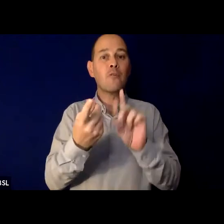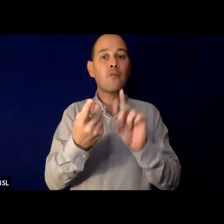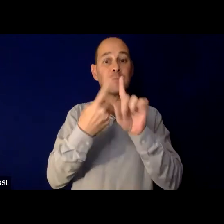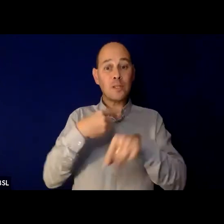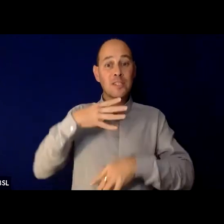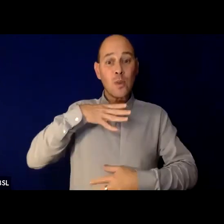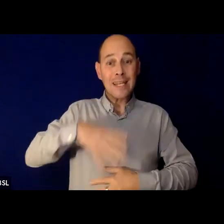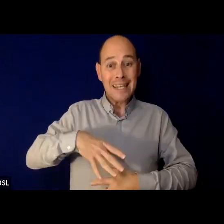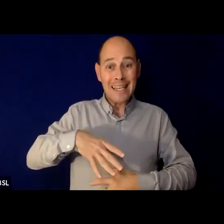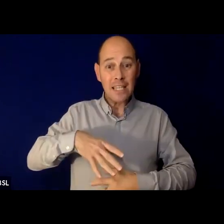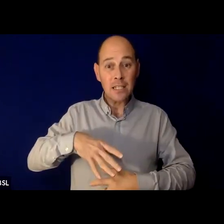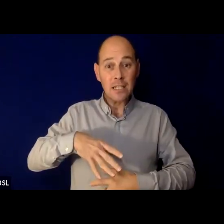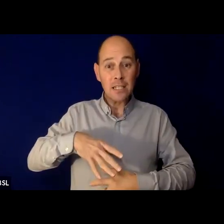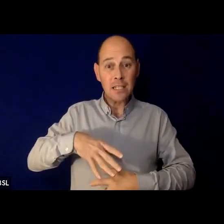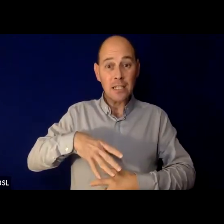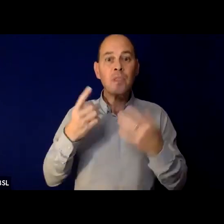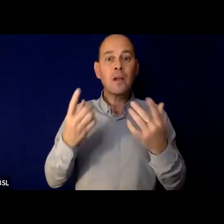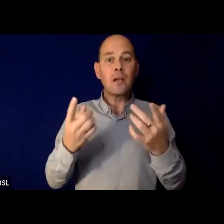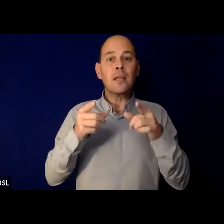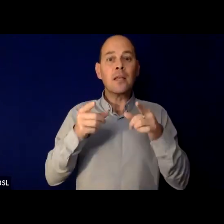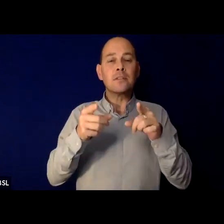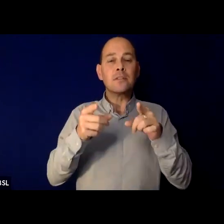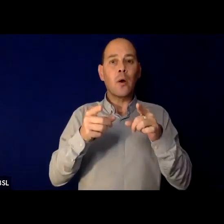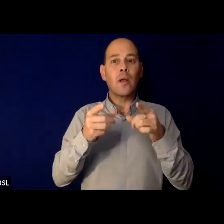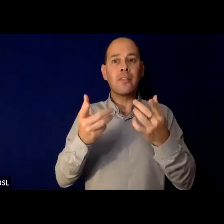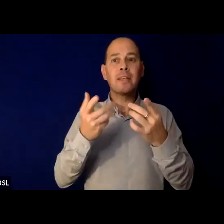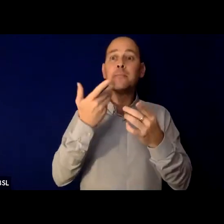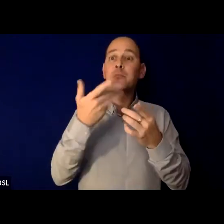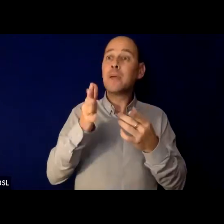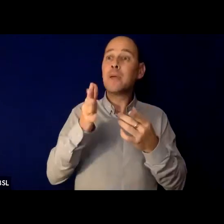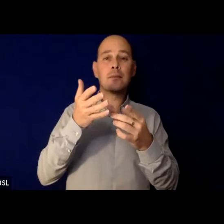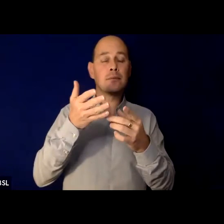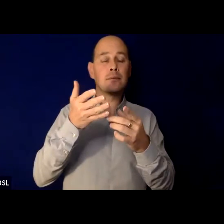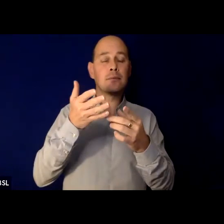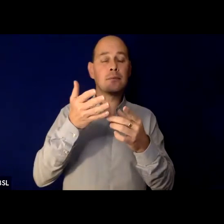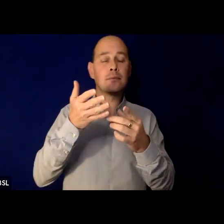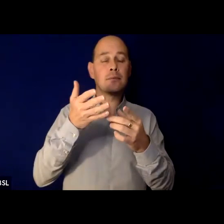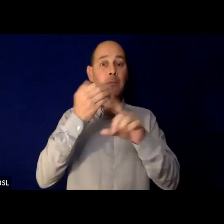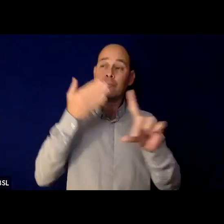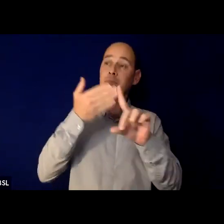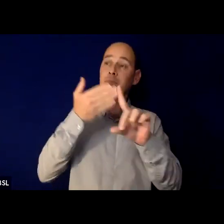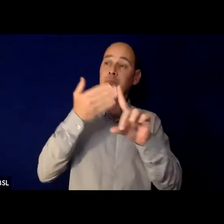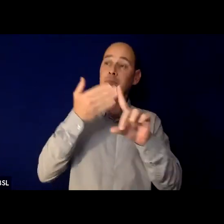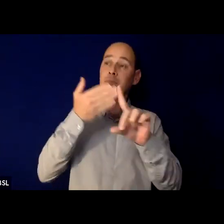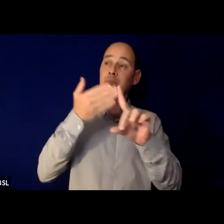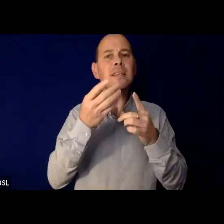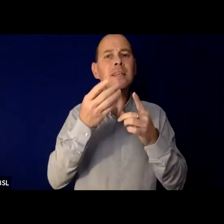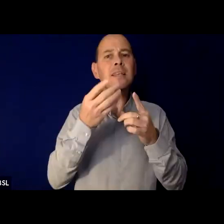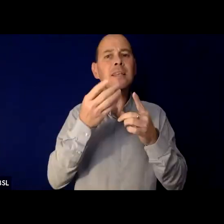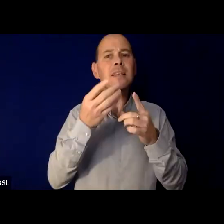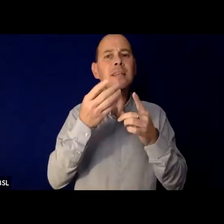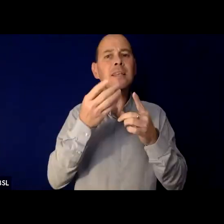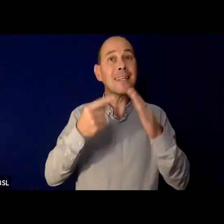has. And second, it has become evident in these first implementation phases that there is a